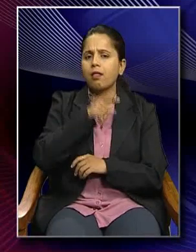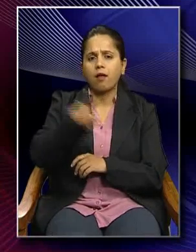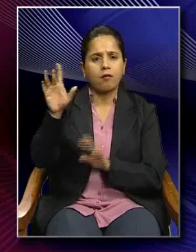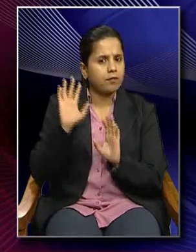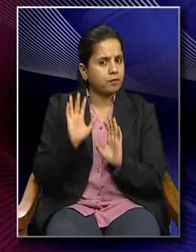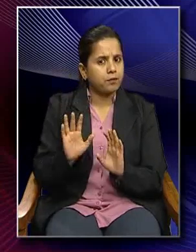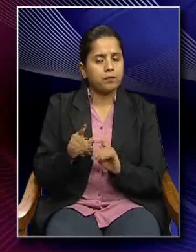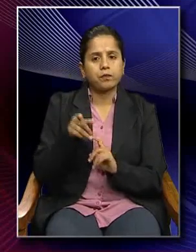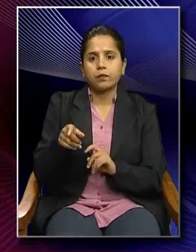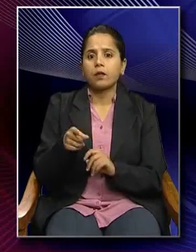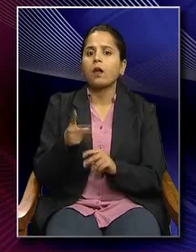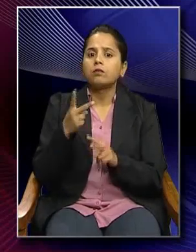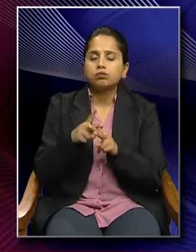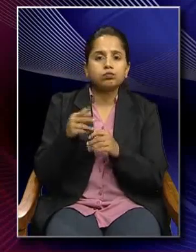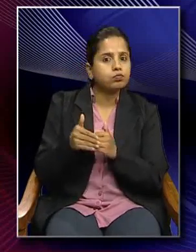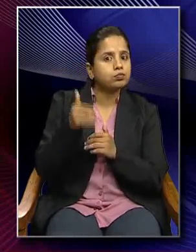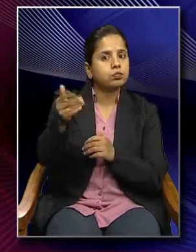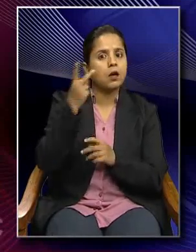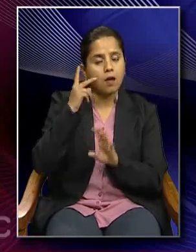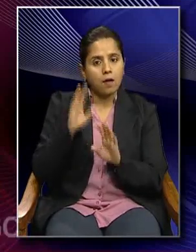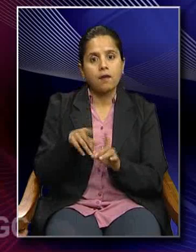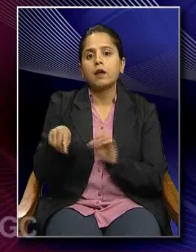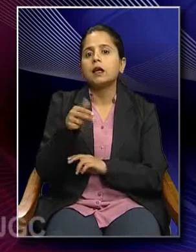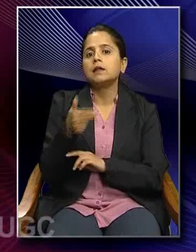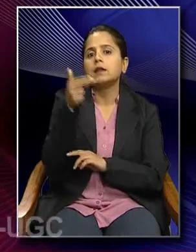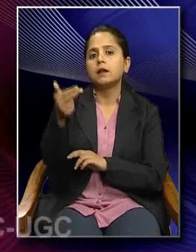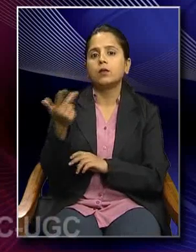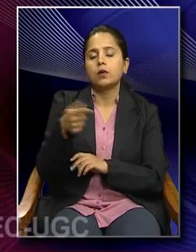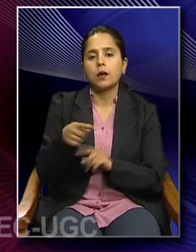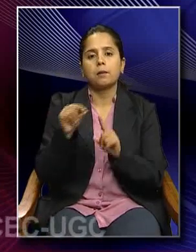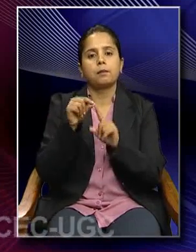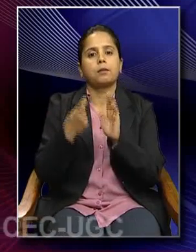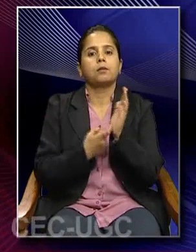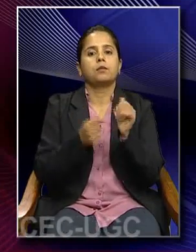and all-pervading, and therefore it is known as Pradhan.